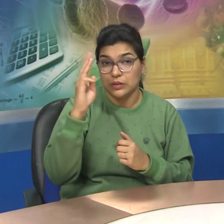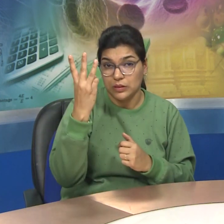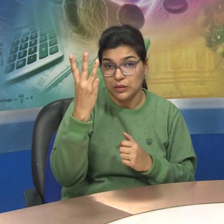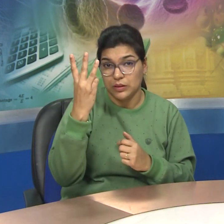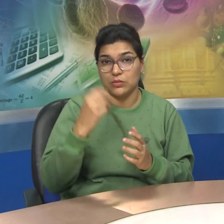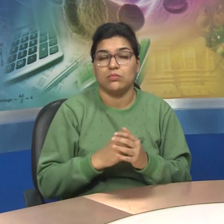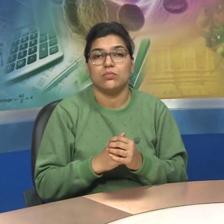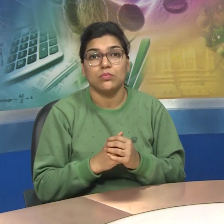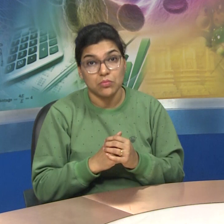Point 3,